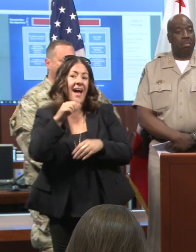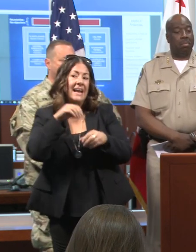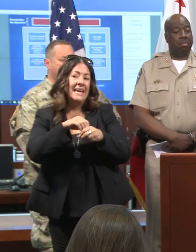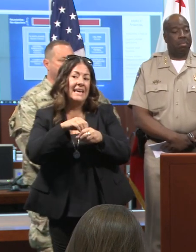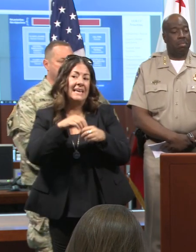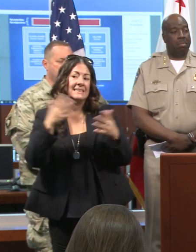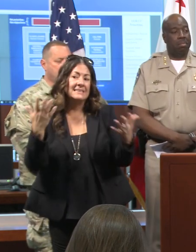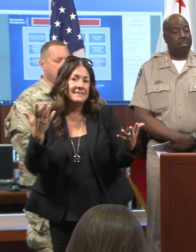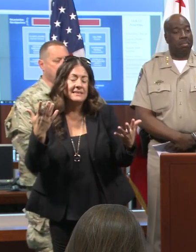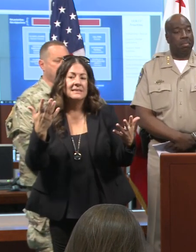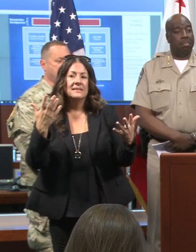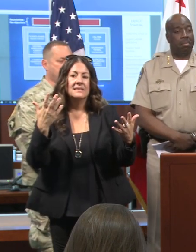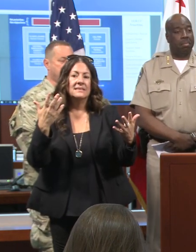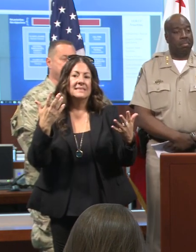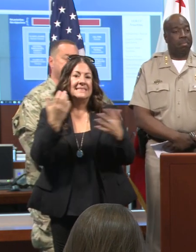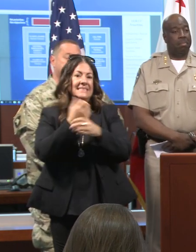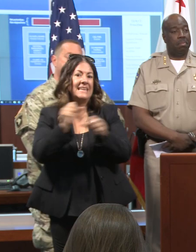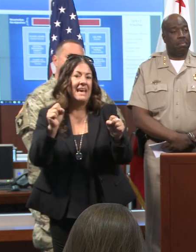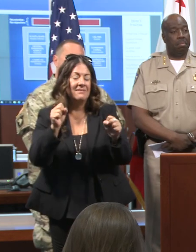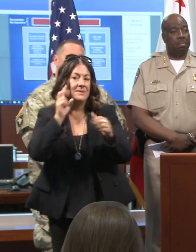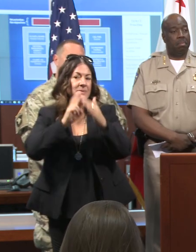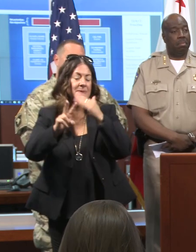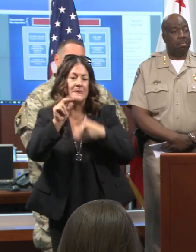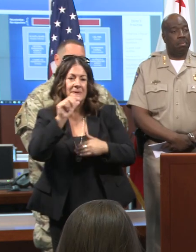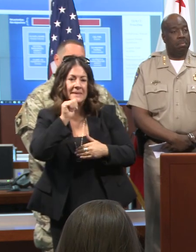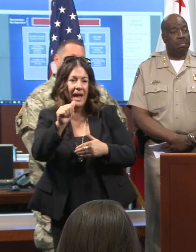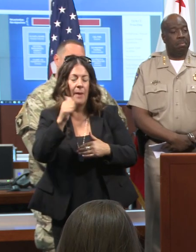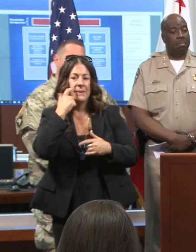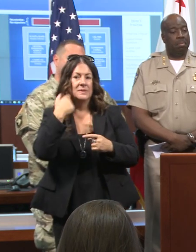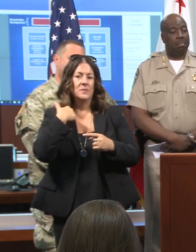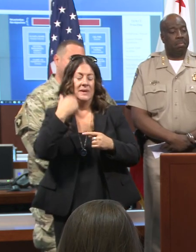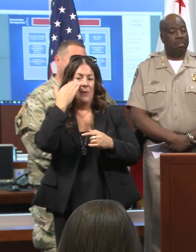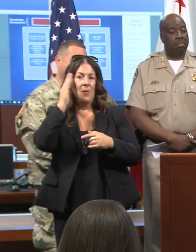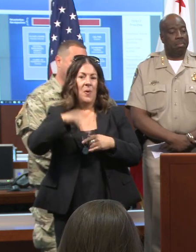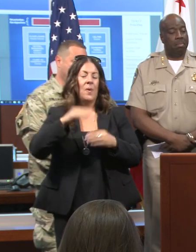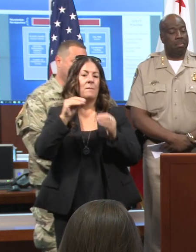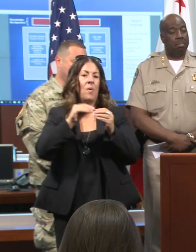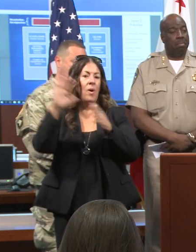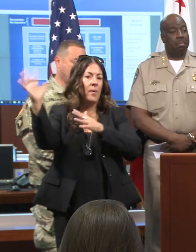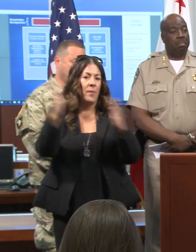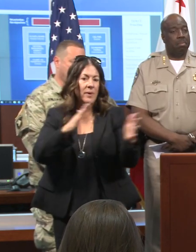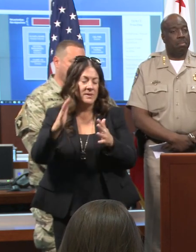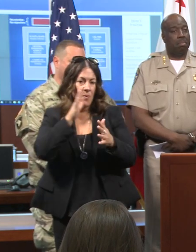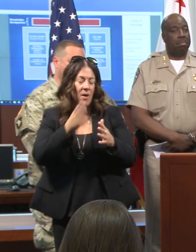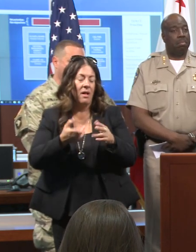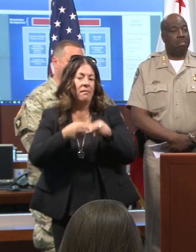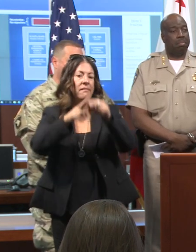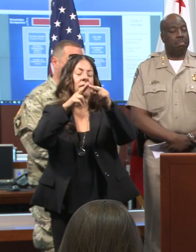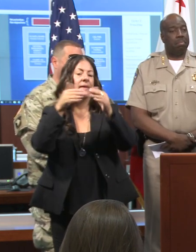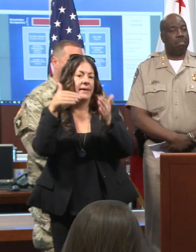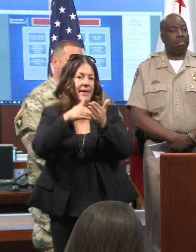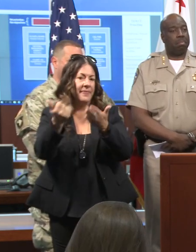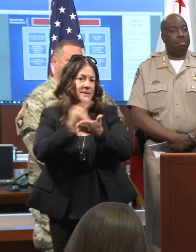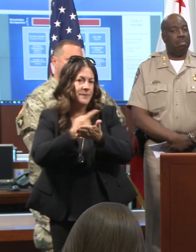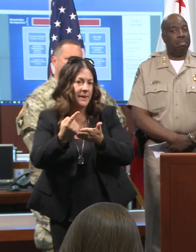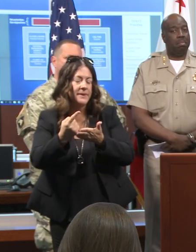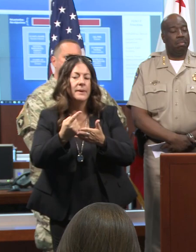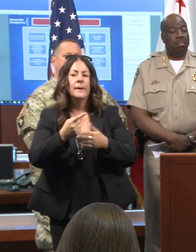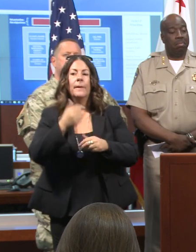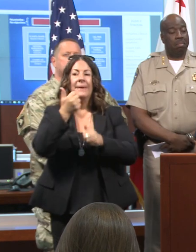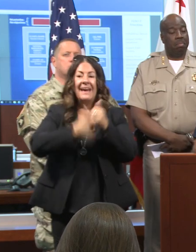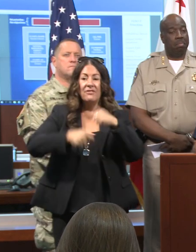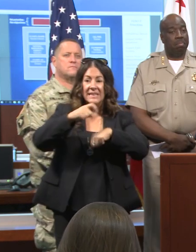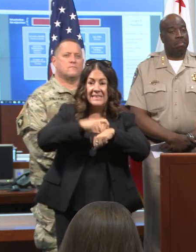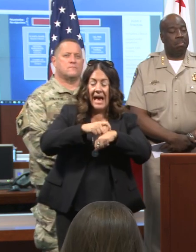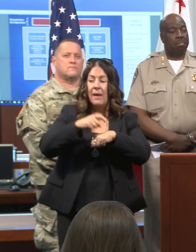We've got several days of fire weather conditions to come, but I can assure you we are moving resources throughout the state. As fires